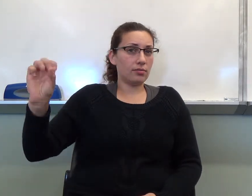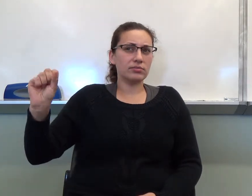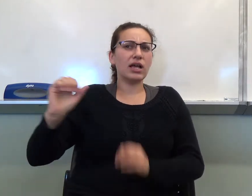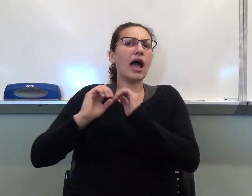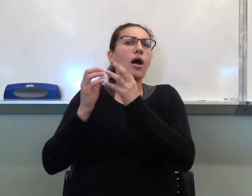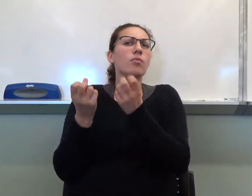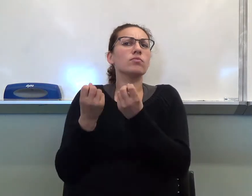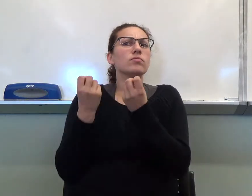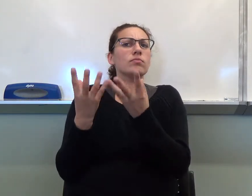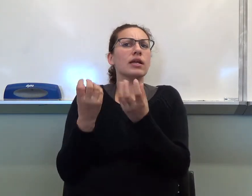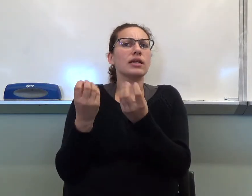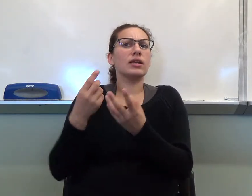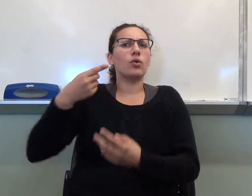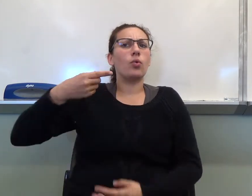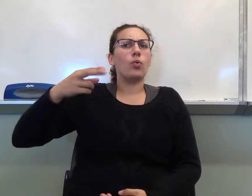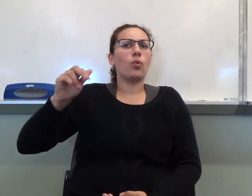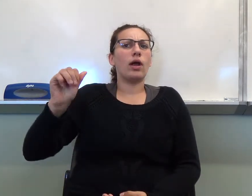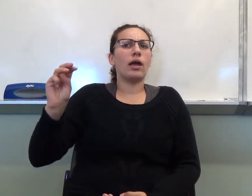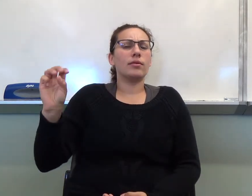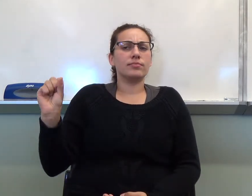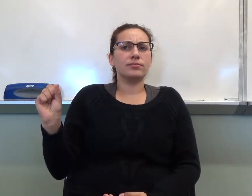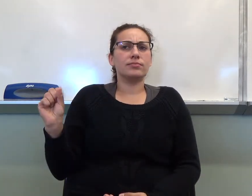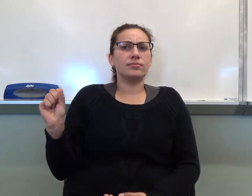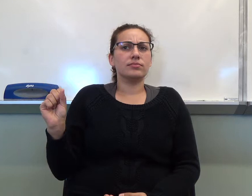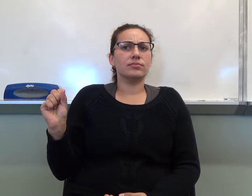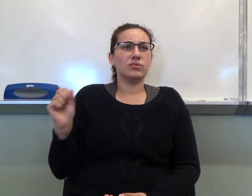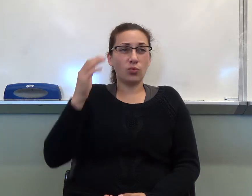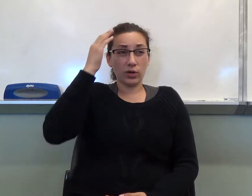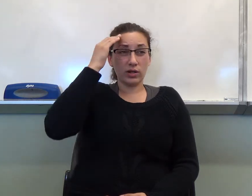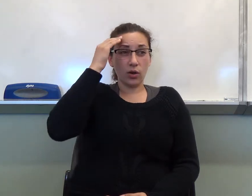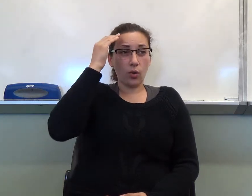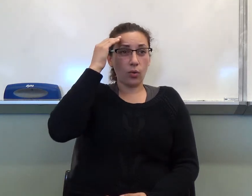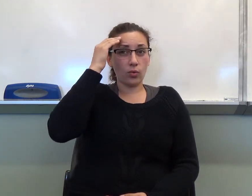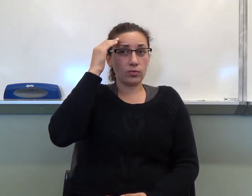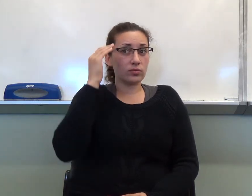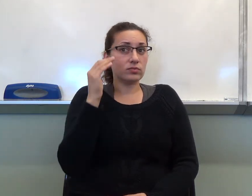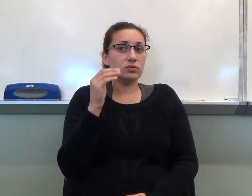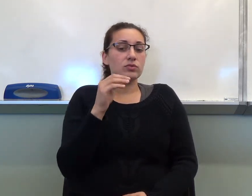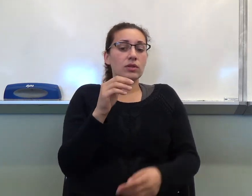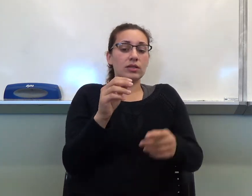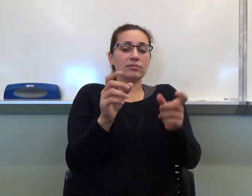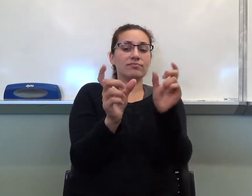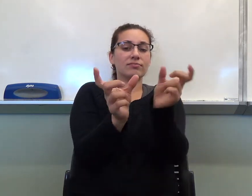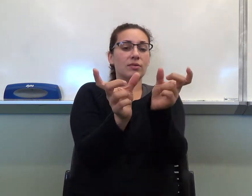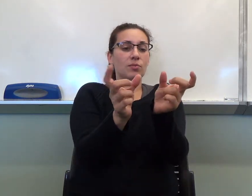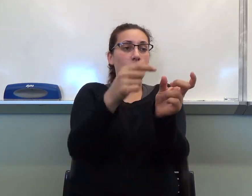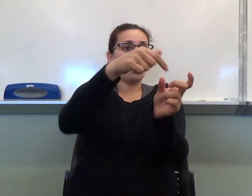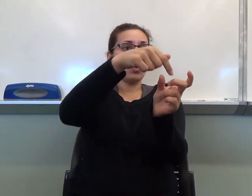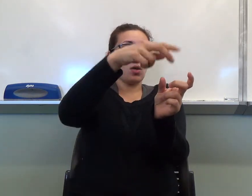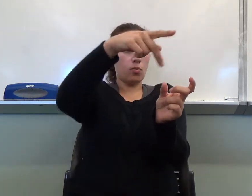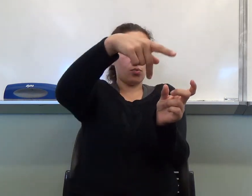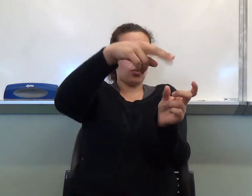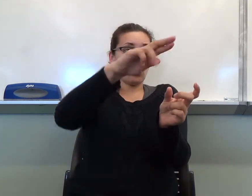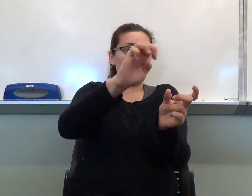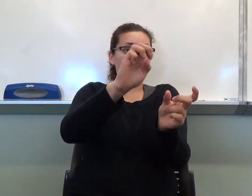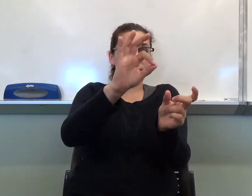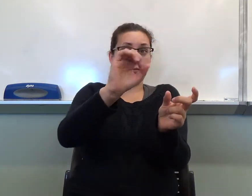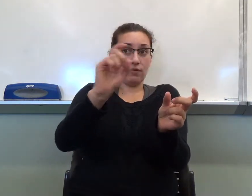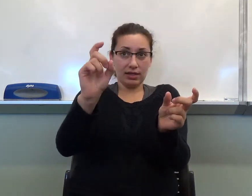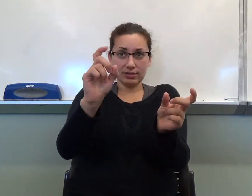Now, we know that this prefix line is a matter of multiplying by 10 or dividing by 10, depending on which way you're going, which means it's a matter